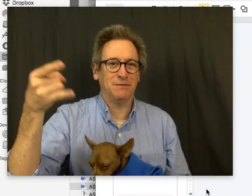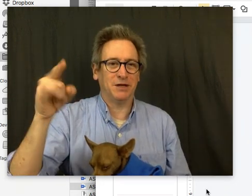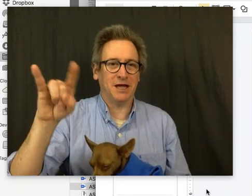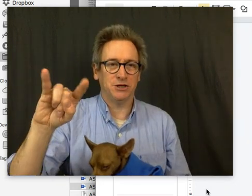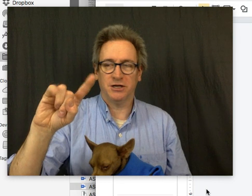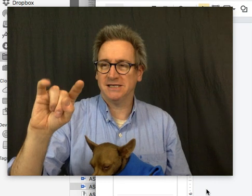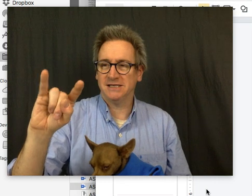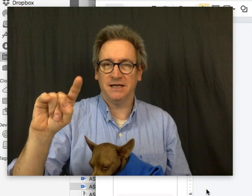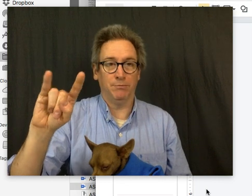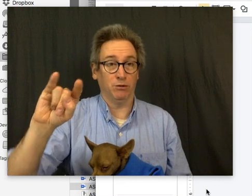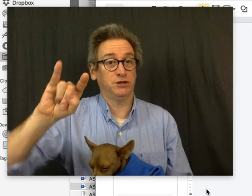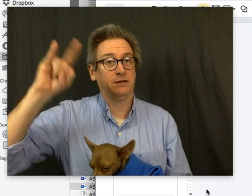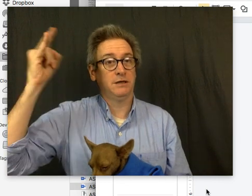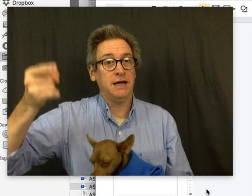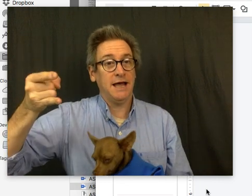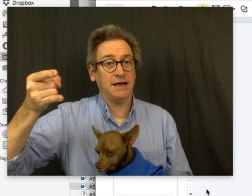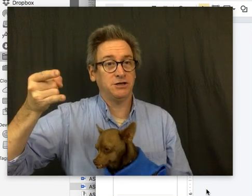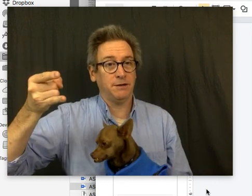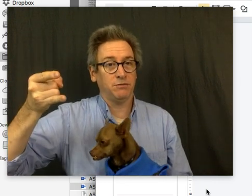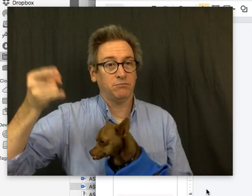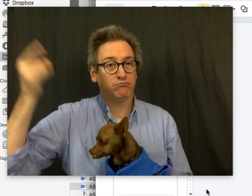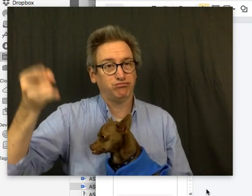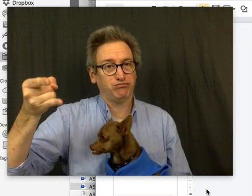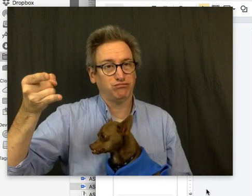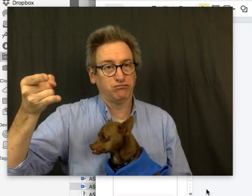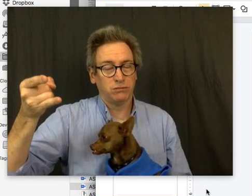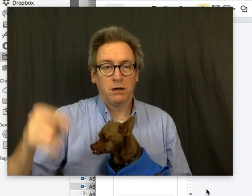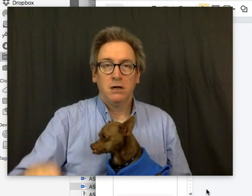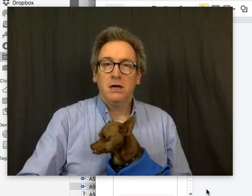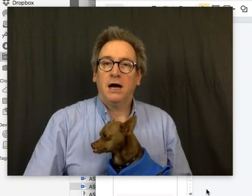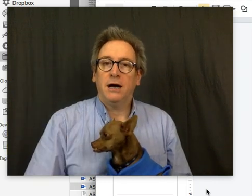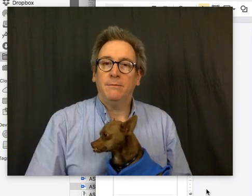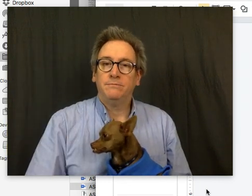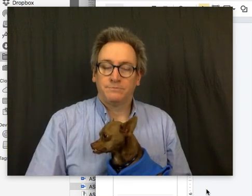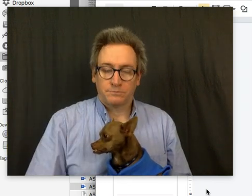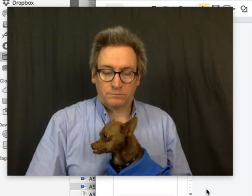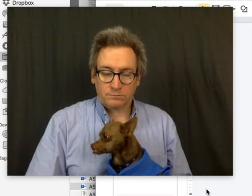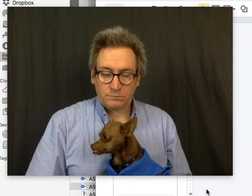negative implication. This is the bullshit handshake.